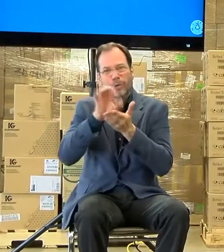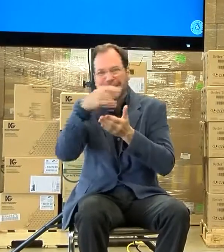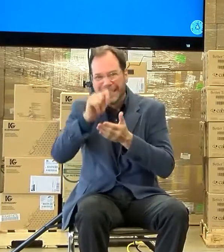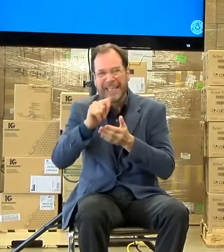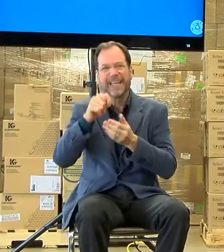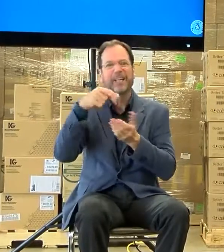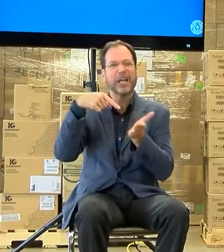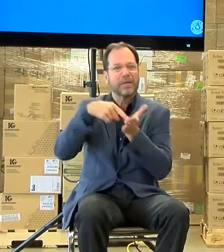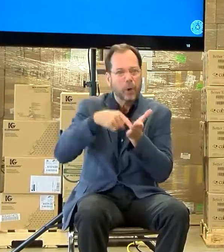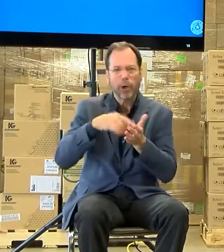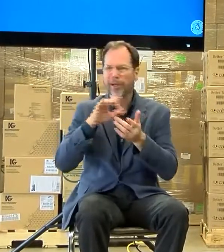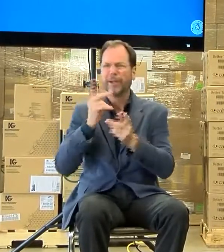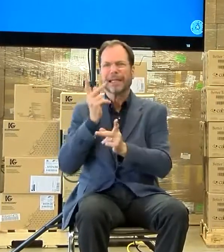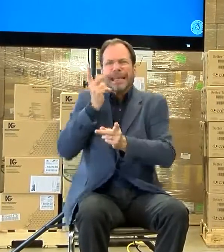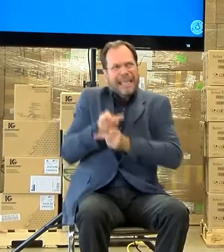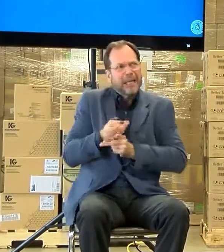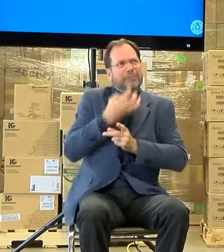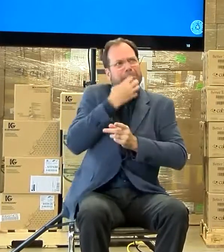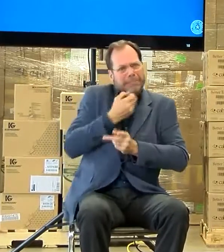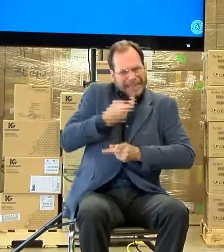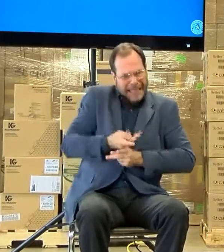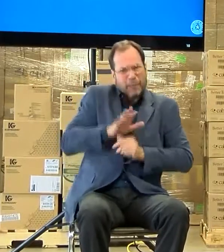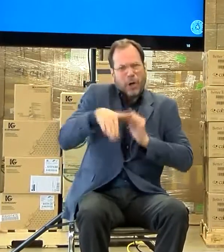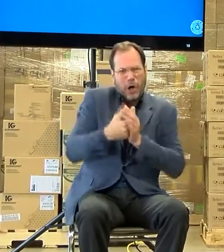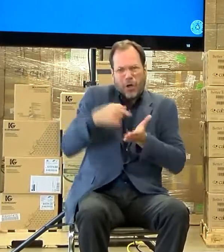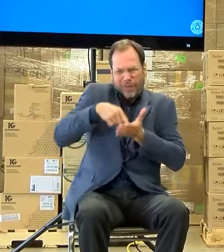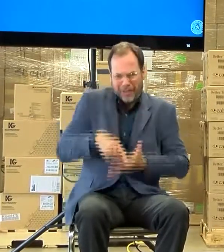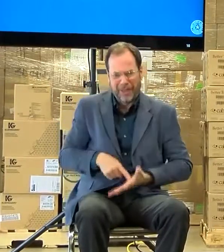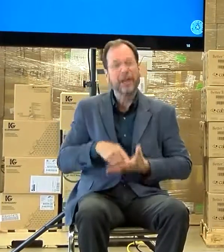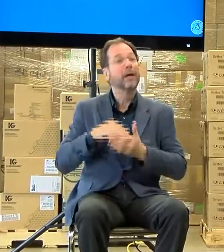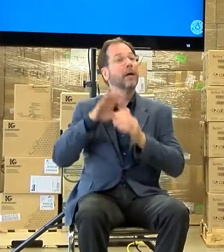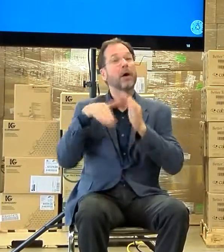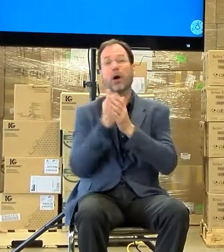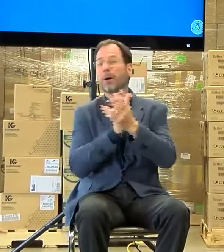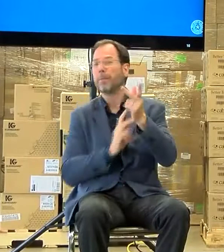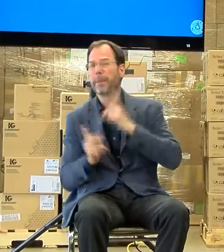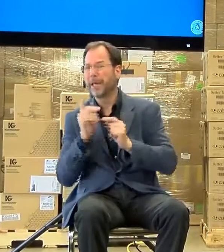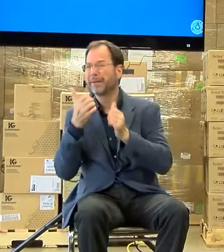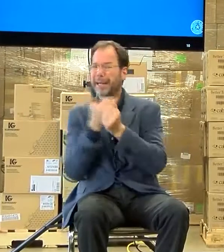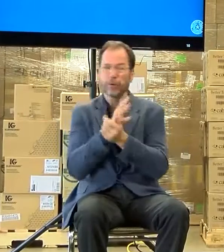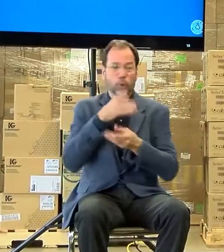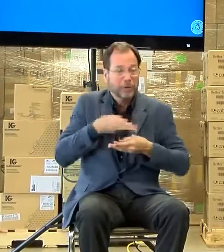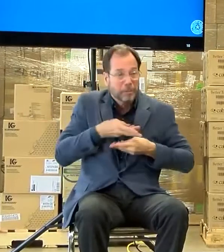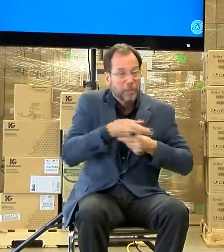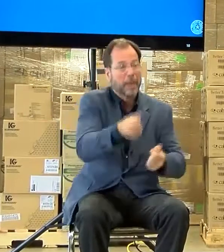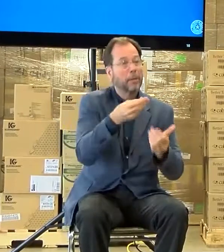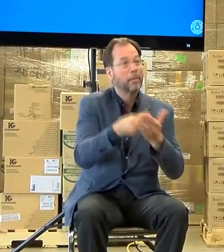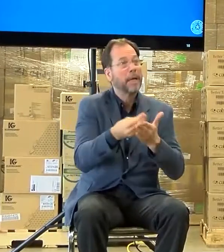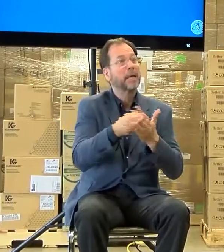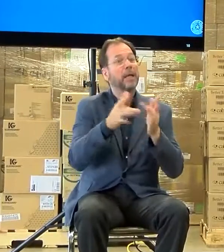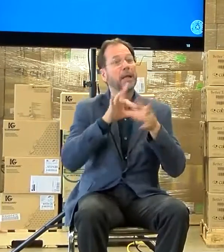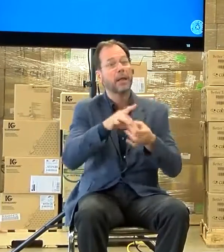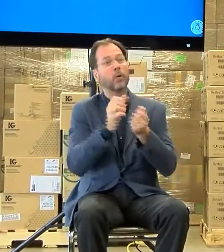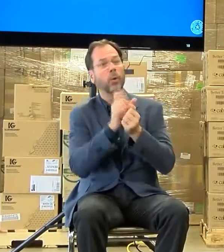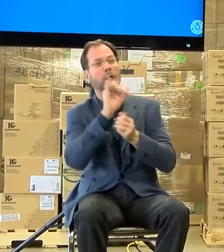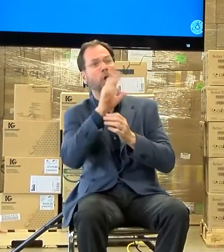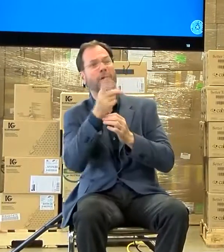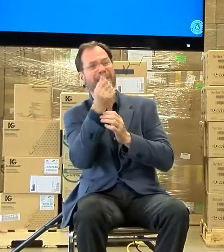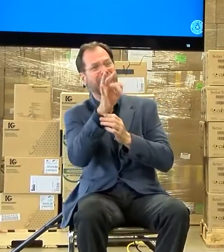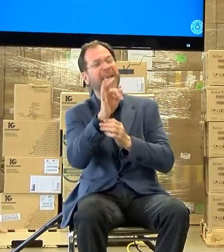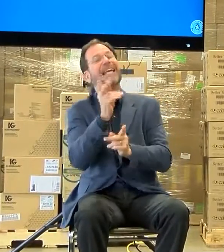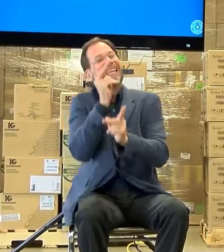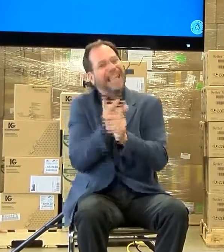keep your invoices. In this case, every human that is spending money in response to COVID-19 needs to keep